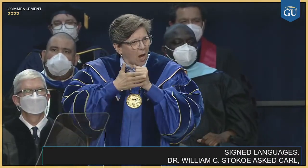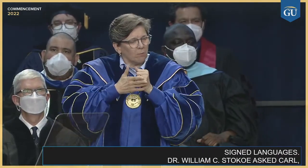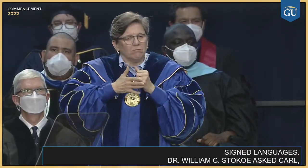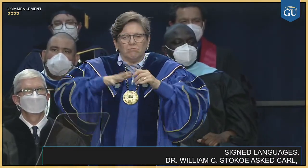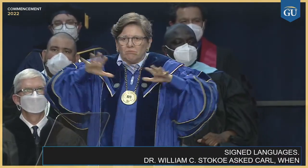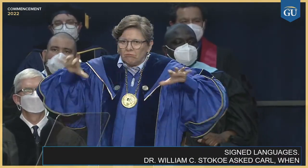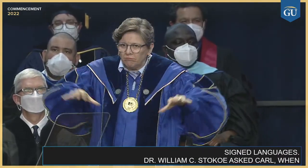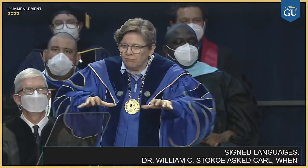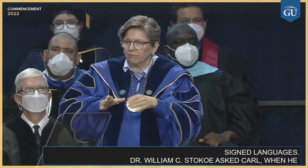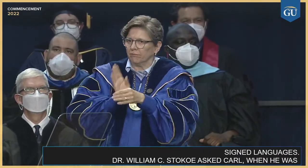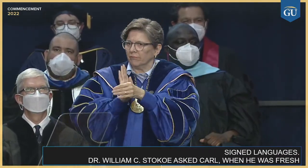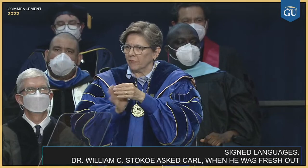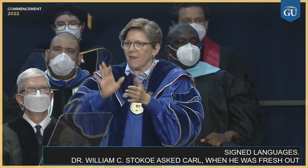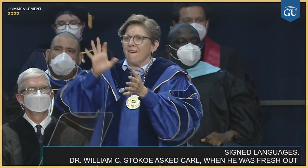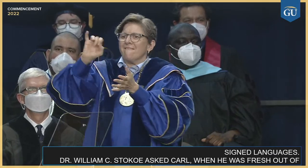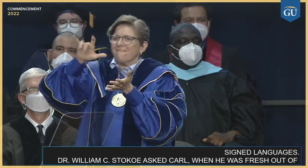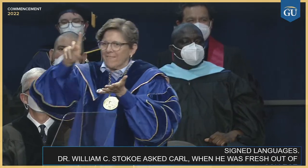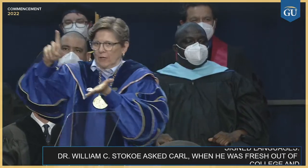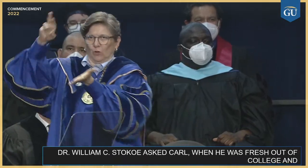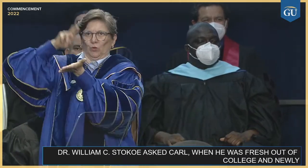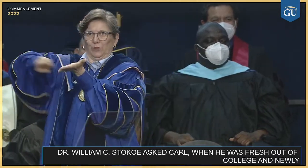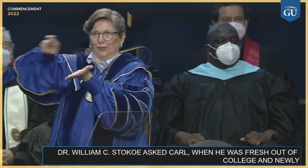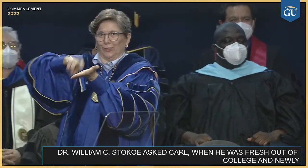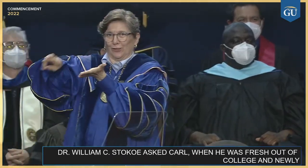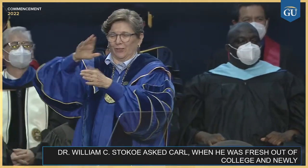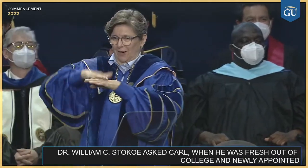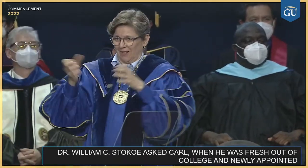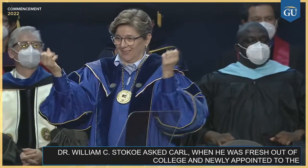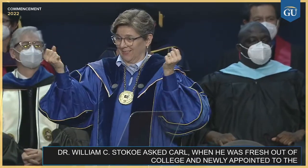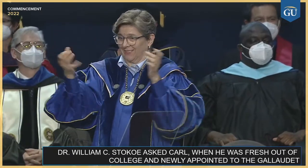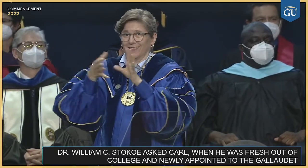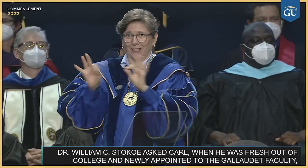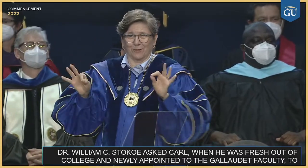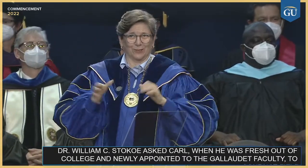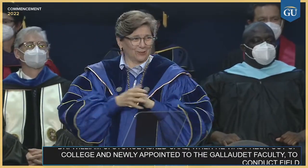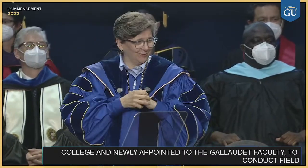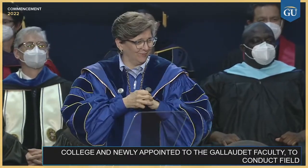Gallaudet faculty, to conduct field research on sign language.